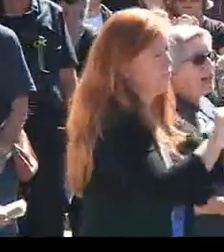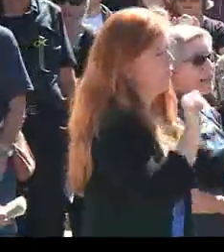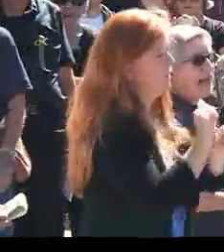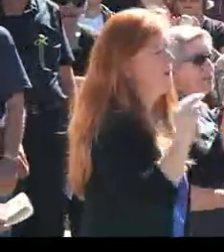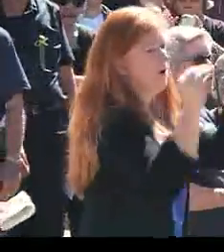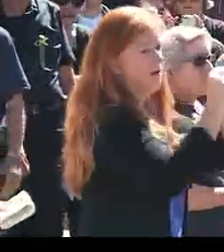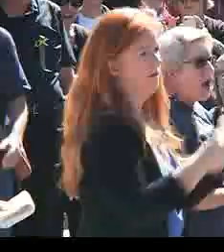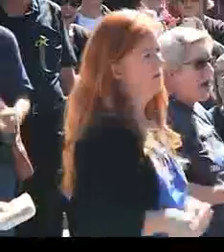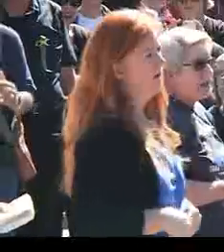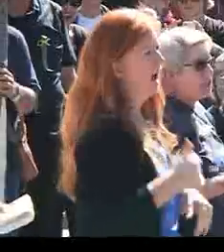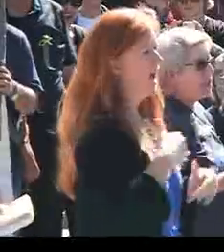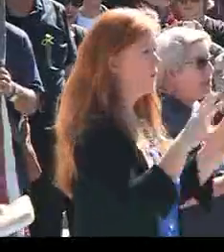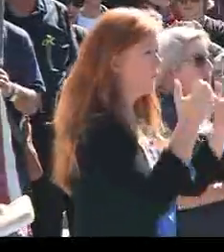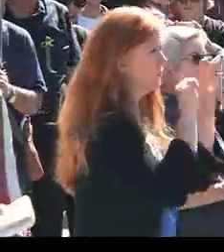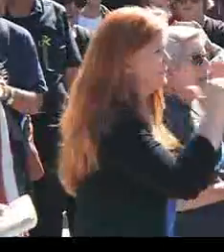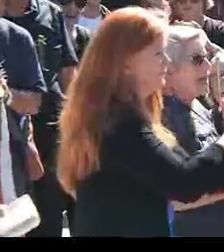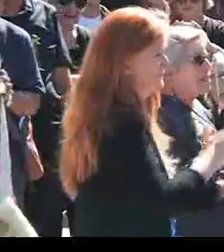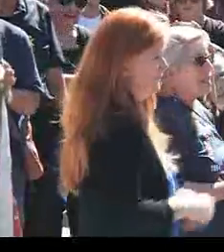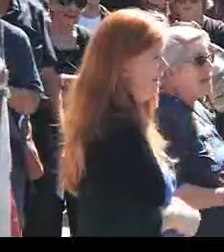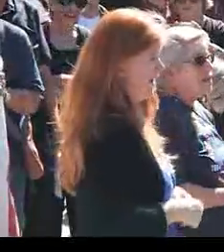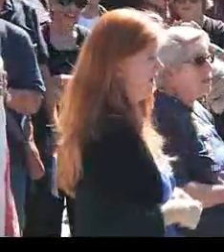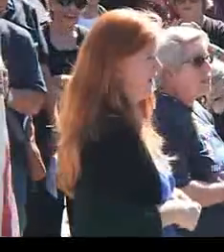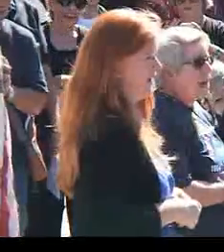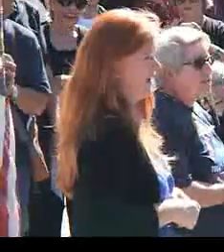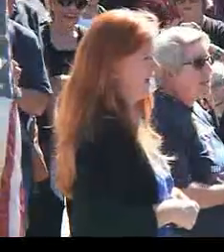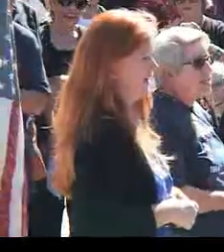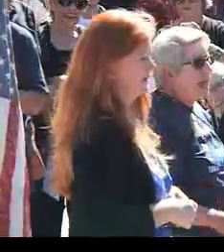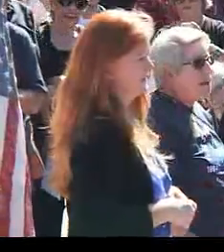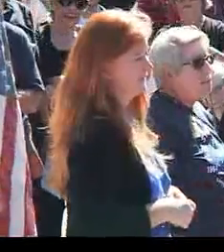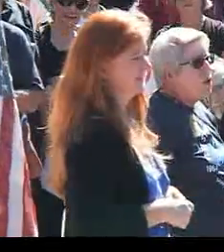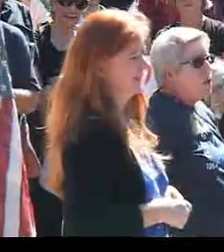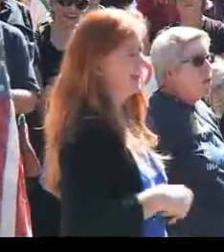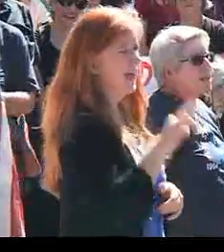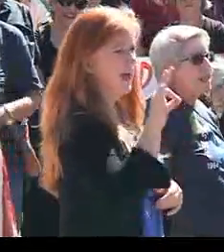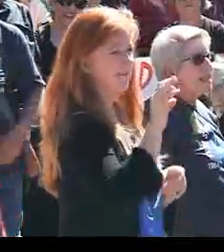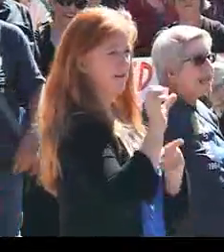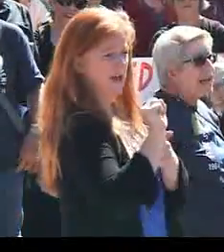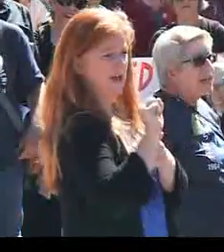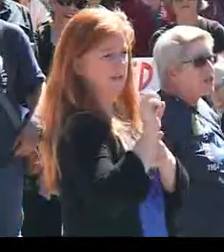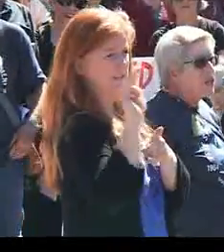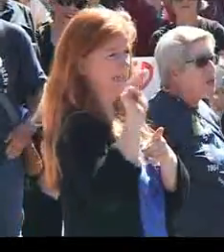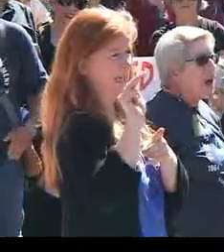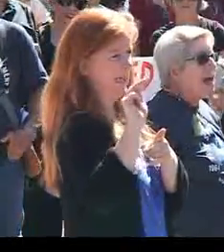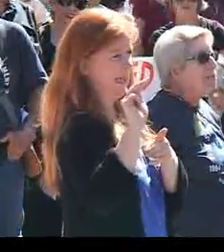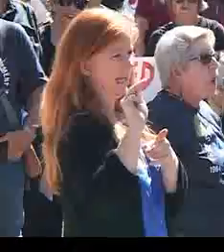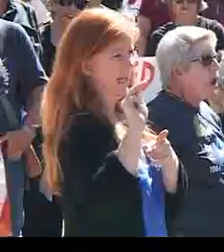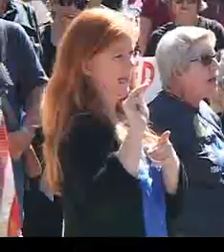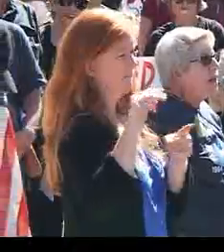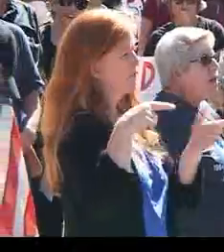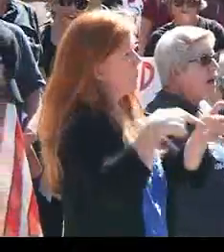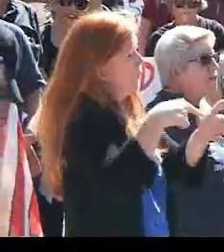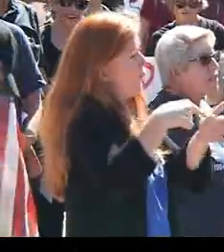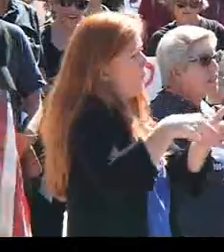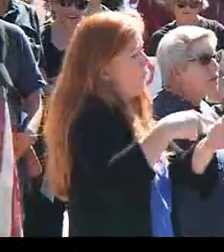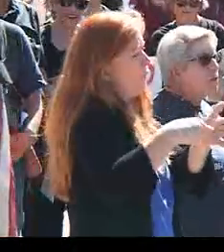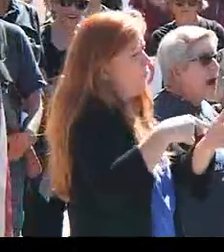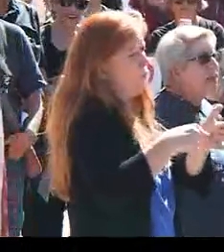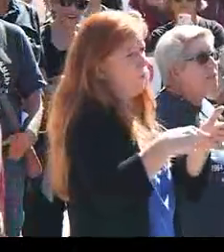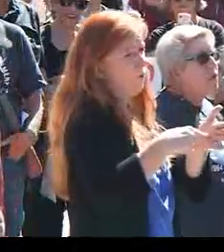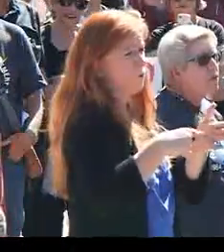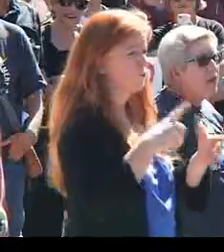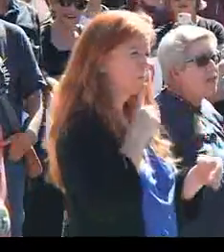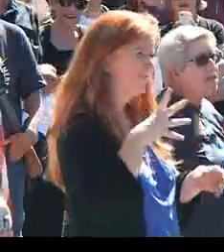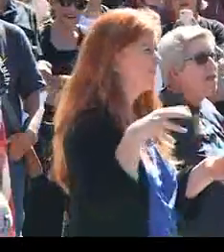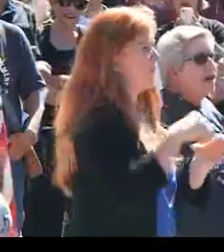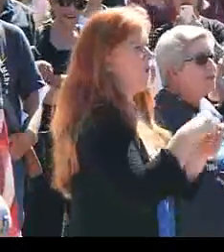I wanted to emphasize the extent to which FSM was indebted to and part of the civil